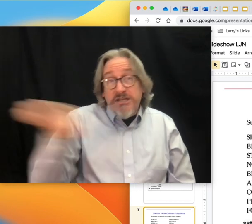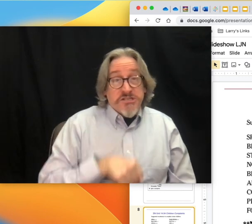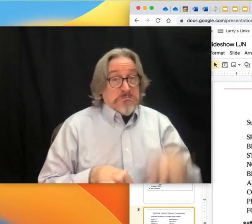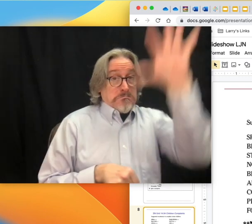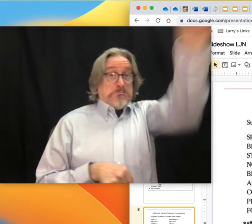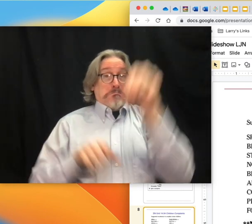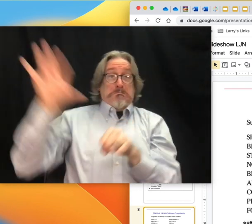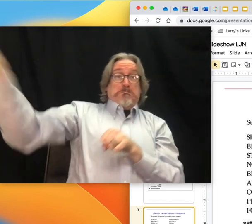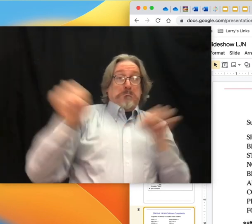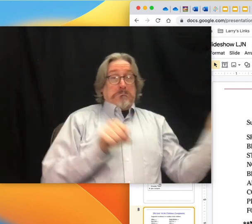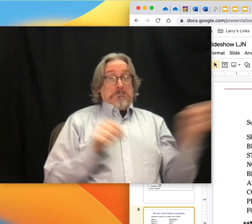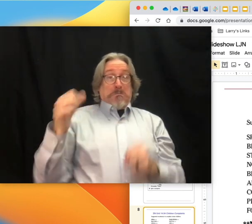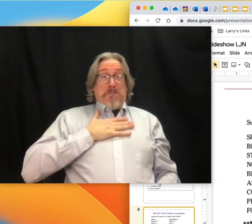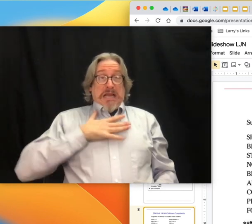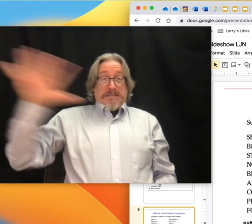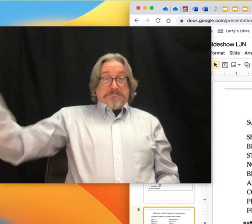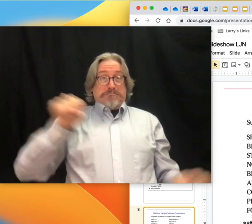take is just,